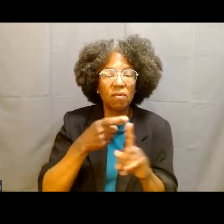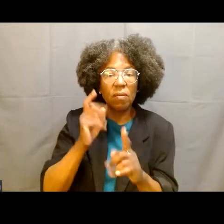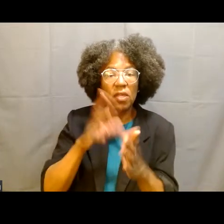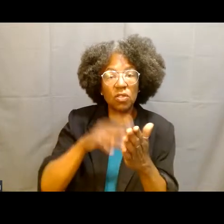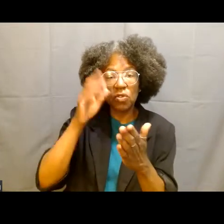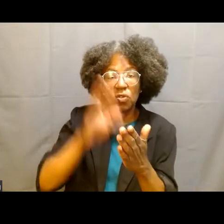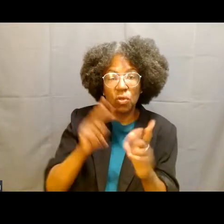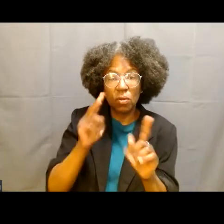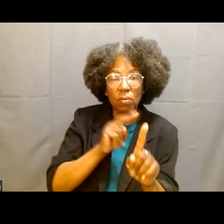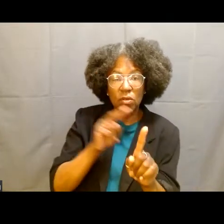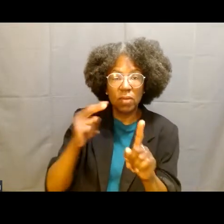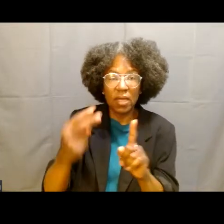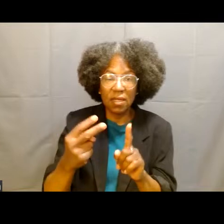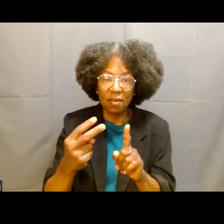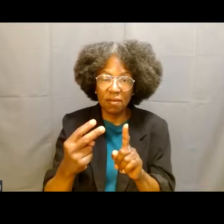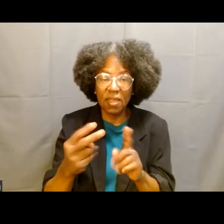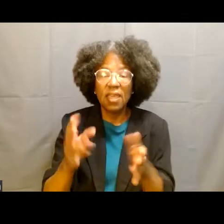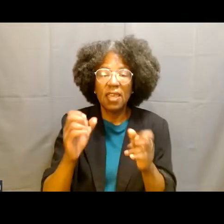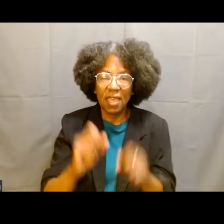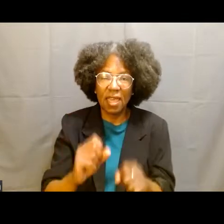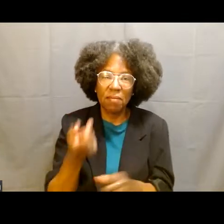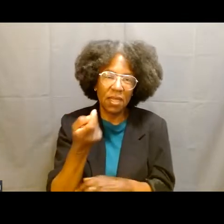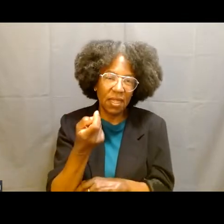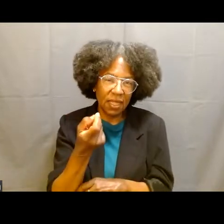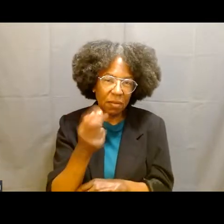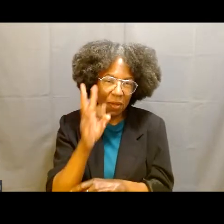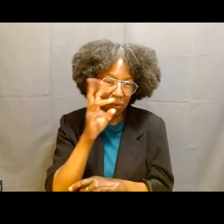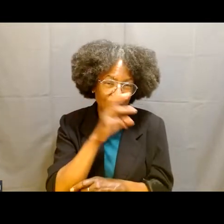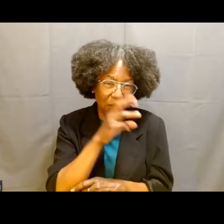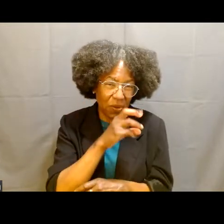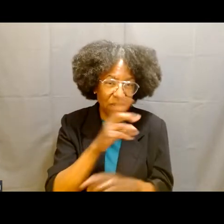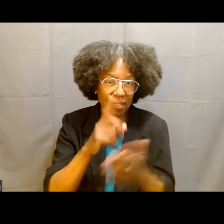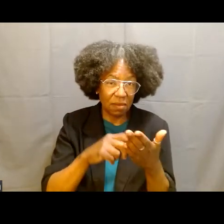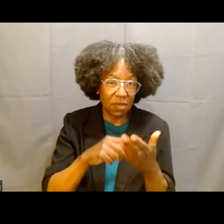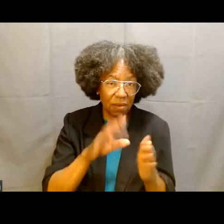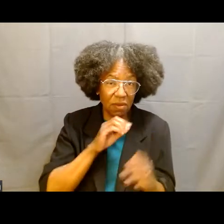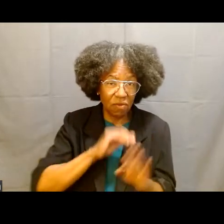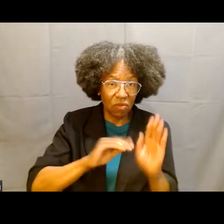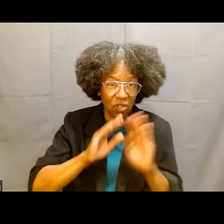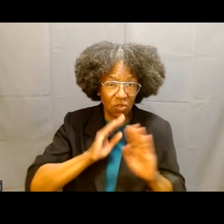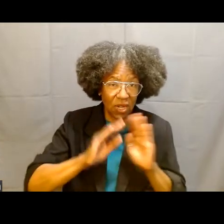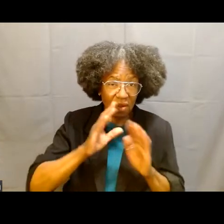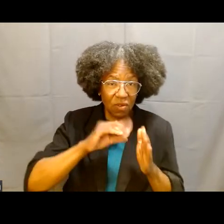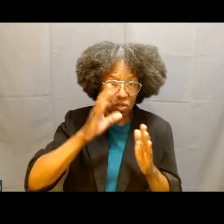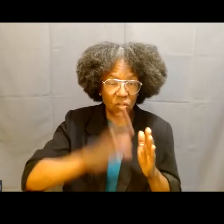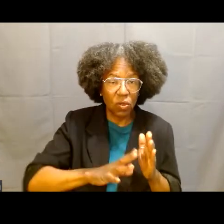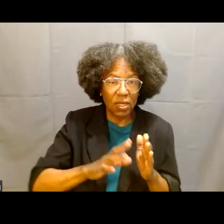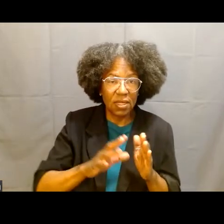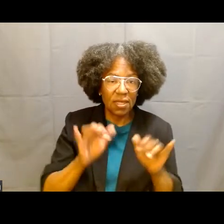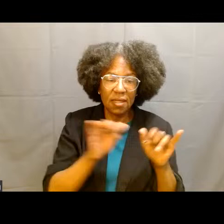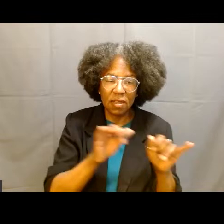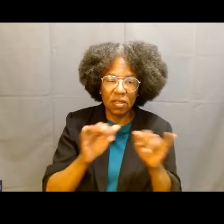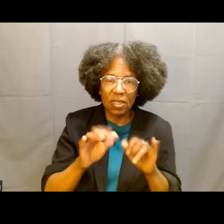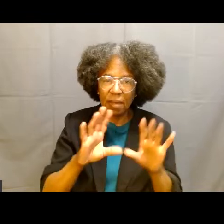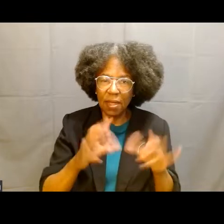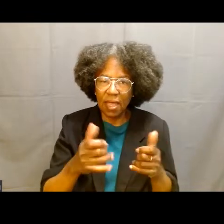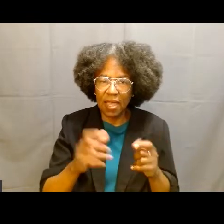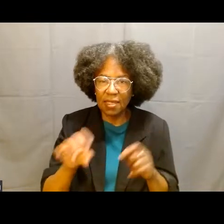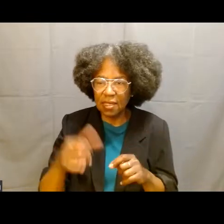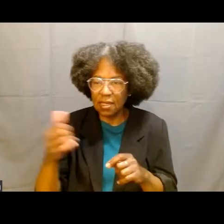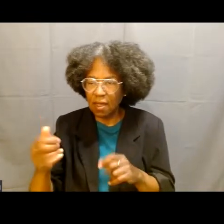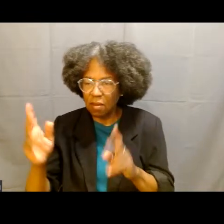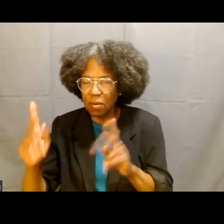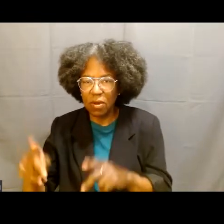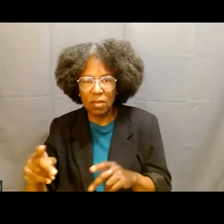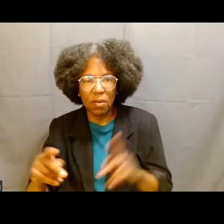can be a little bit weird or even sometimes frustrating for students if they're the same class as someone else. But for example, one teacher gives a lot